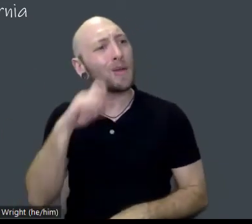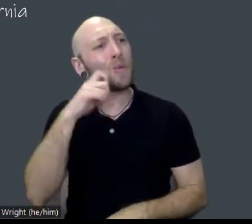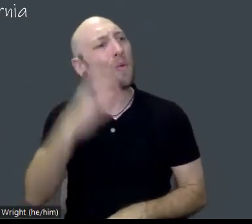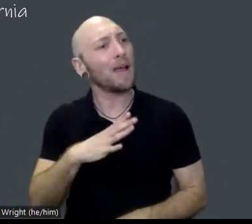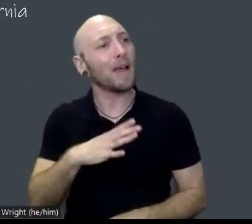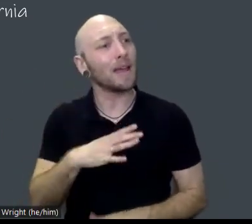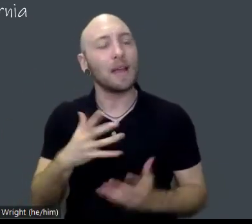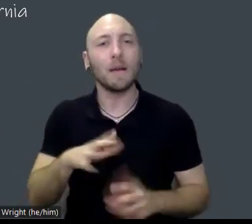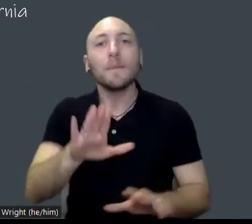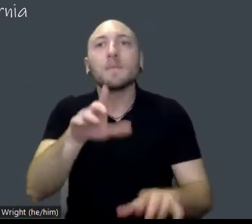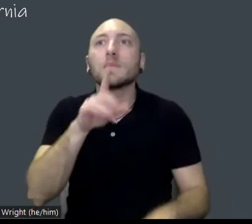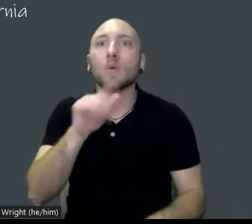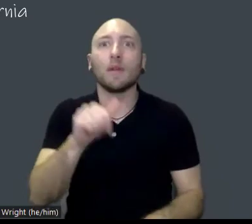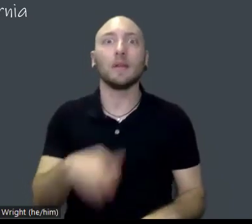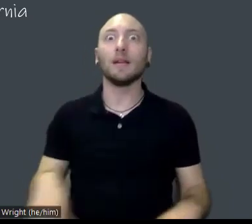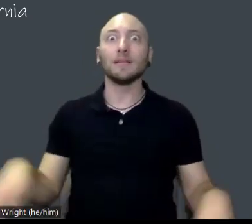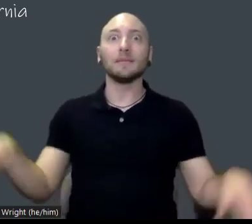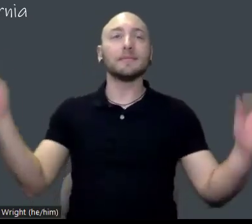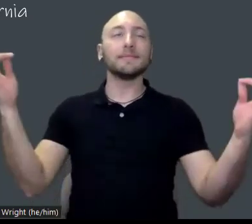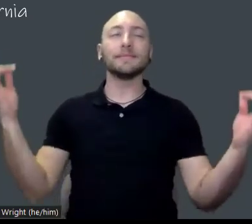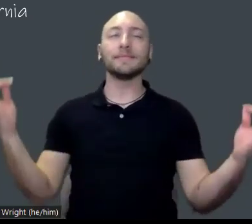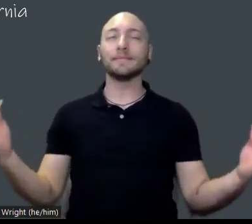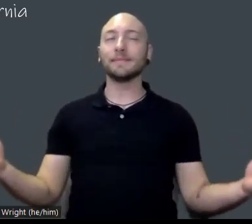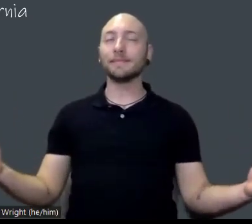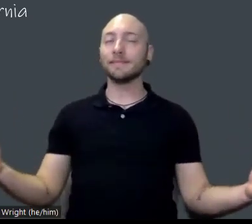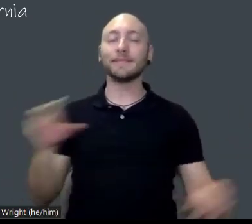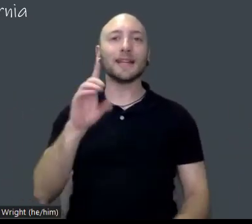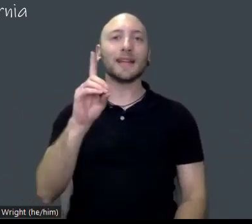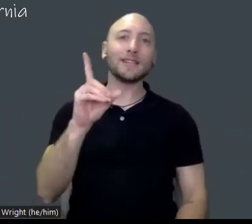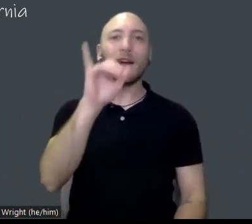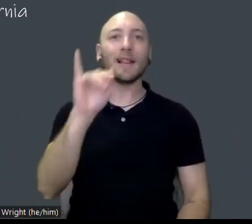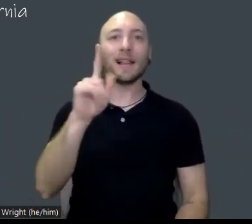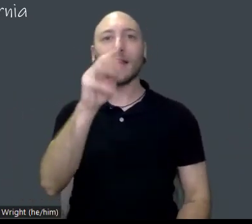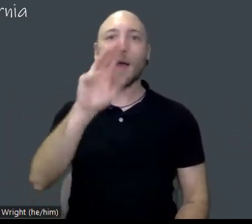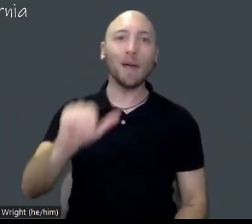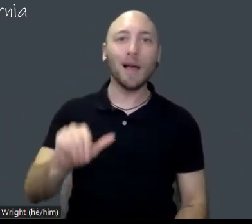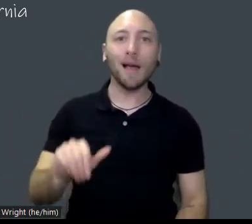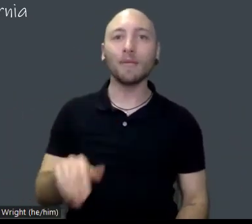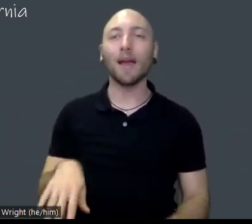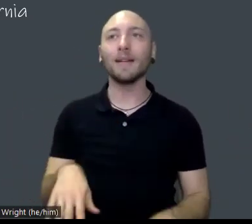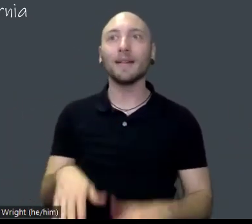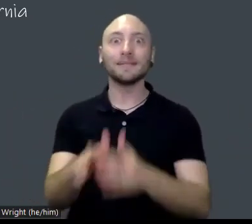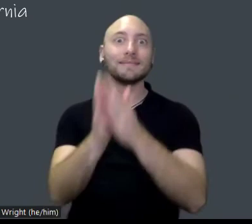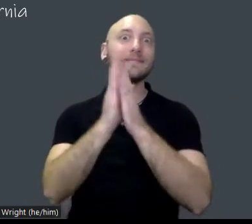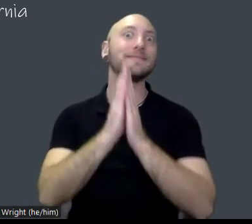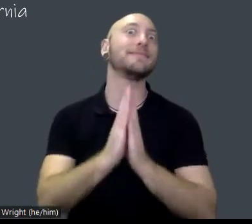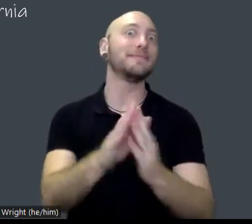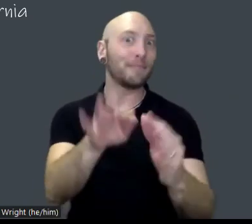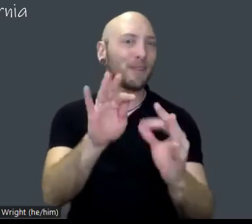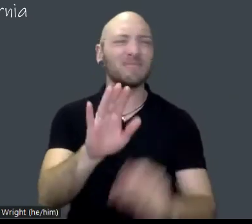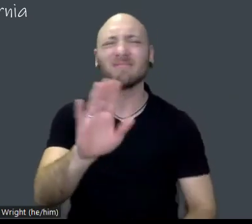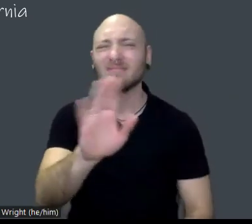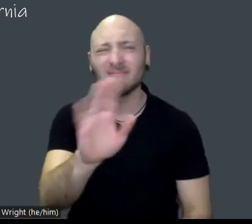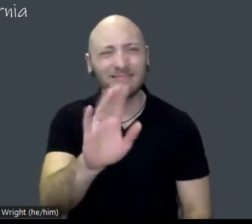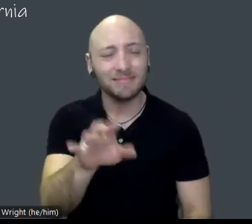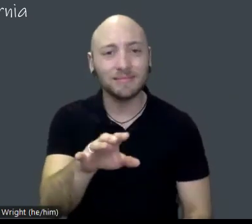the Dalai Lama. You don't have to be this like guru. You just have to like when people like the goal I think in my head is like when people